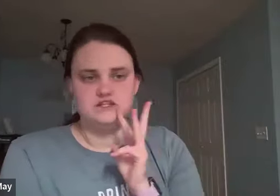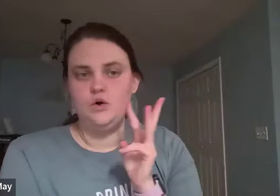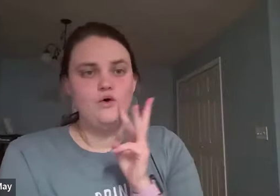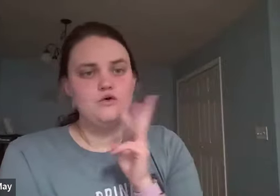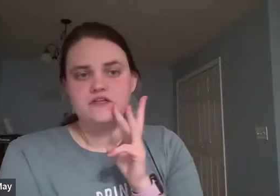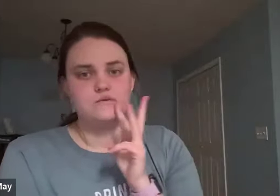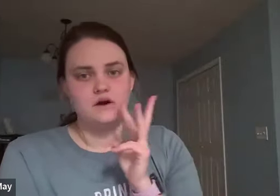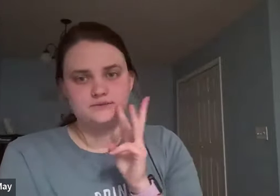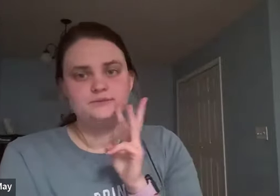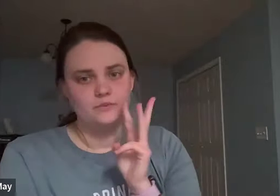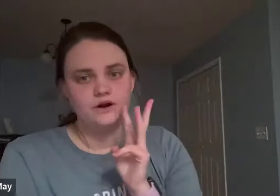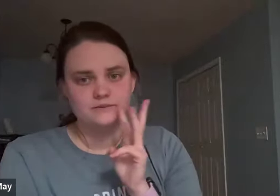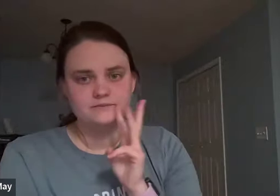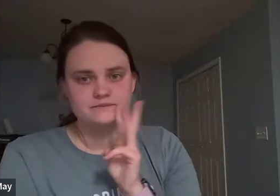the whole thing of water.